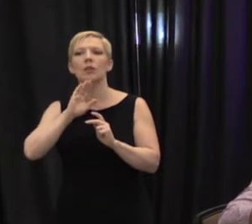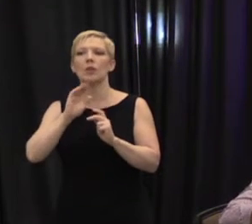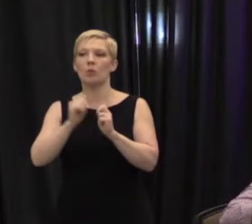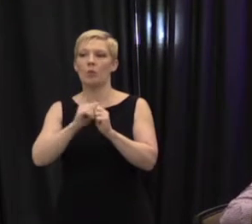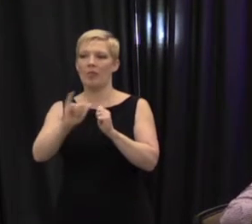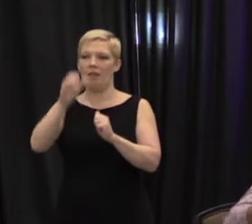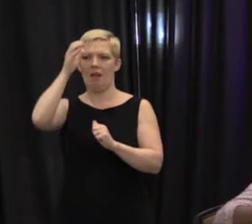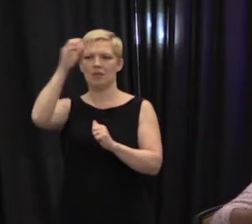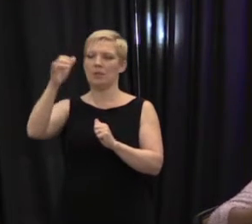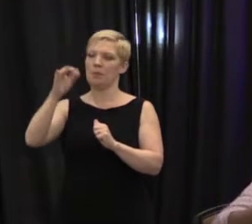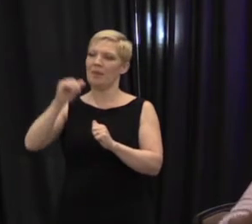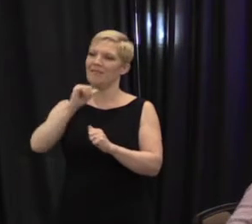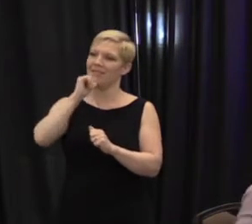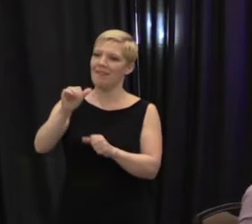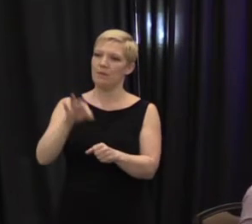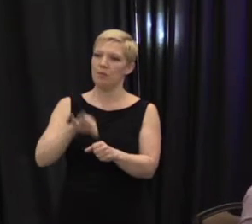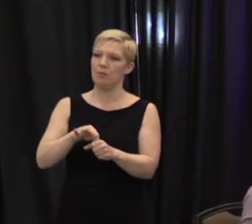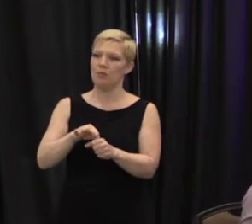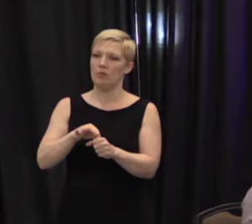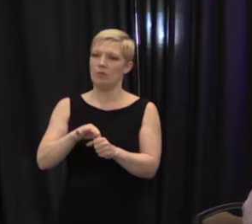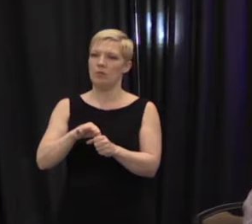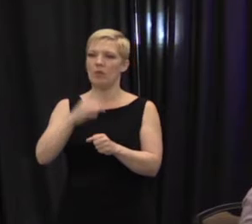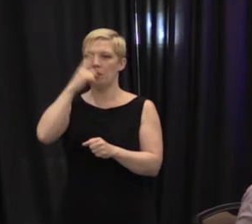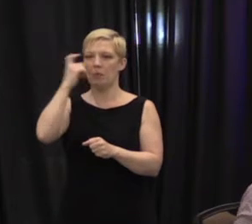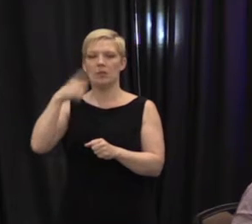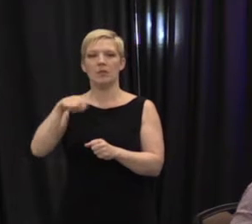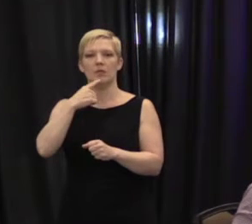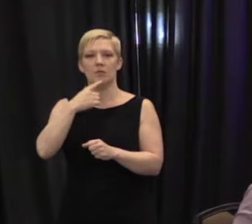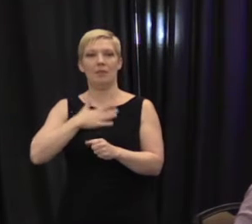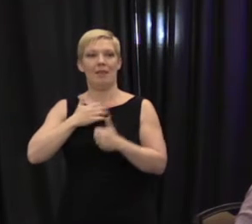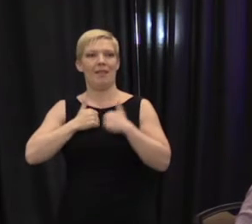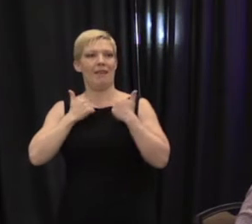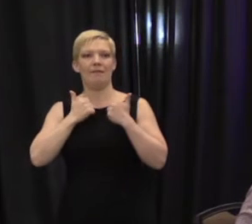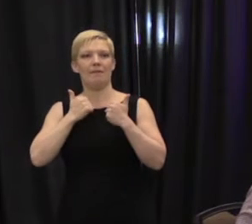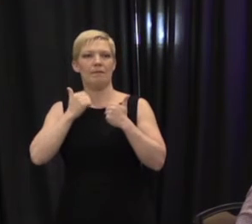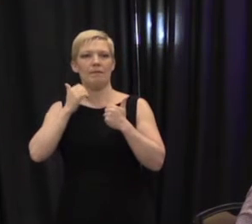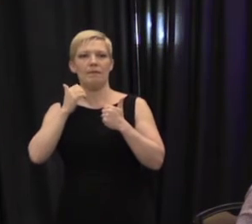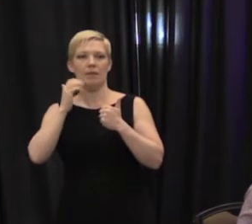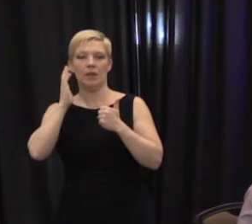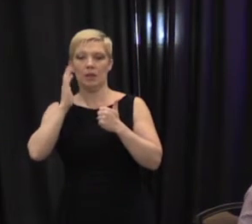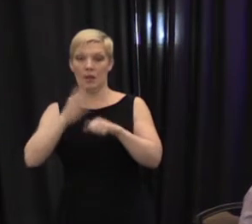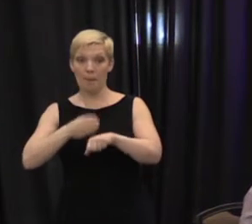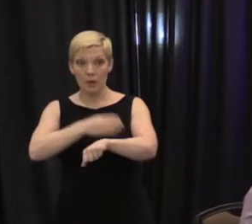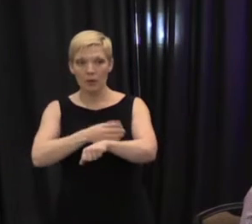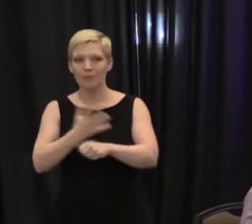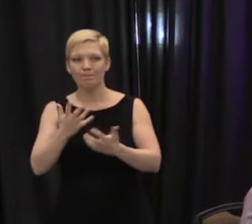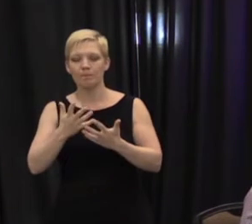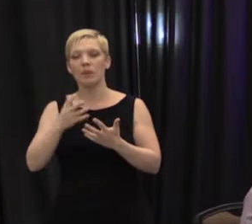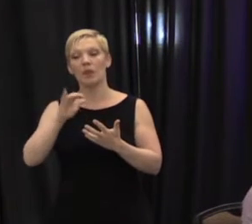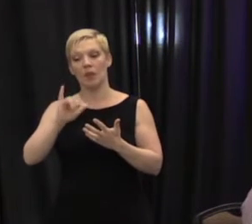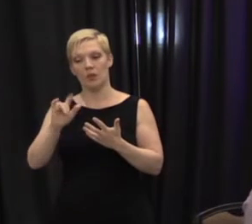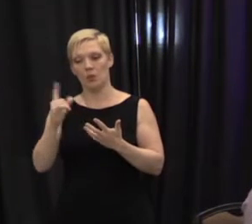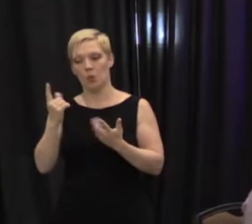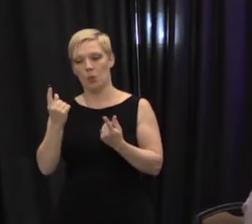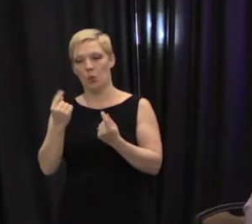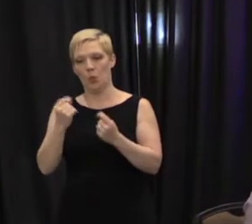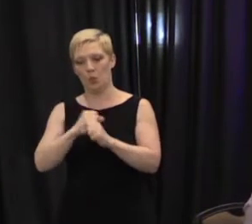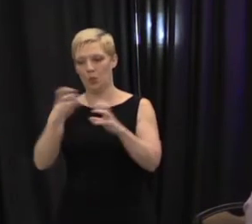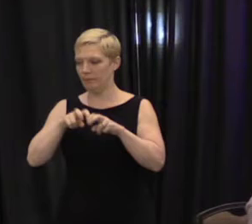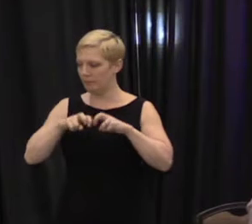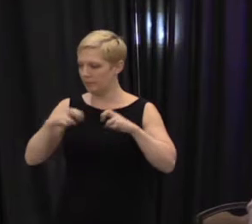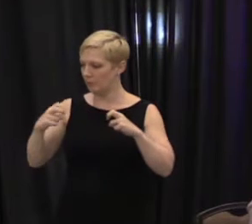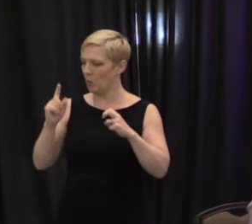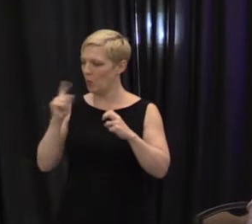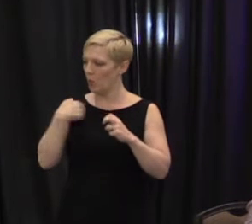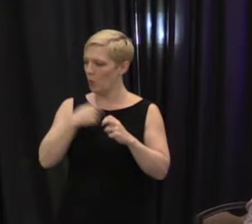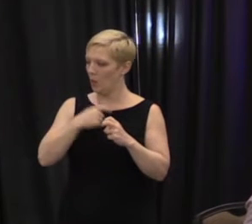voting because they said my life won't get better, right? So it turned into this conversation of civic engagement and what voting looks like. I think we have